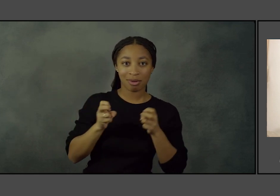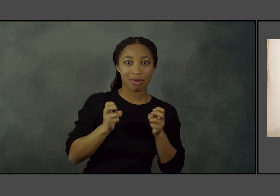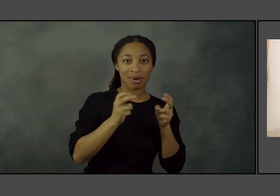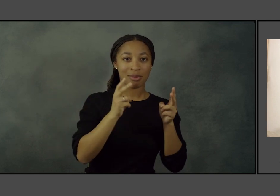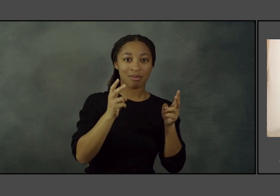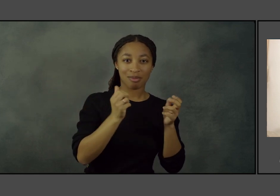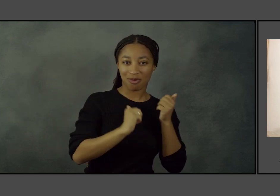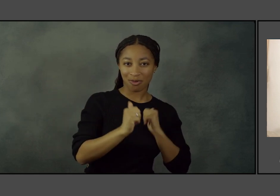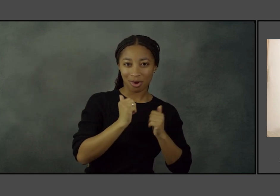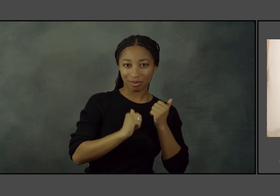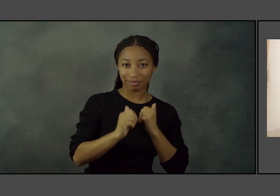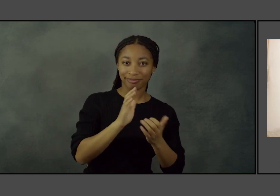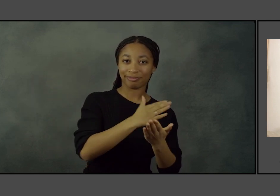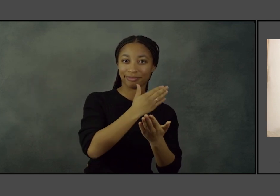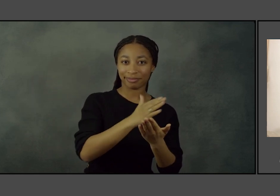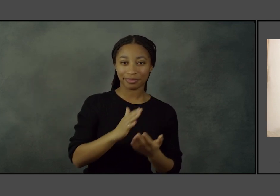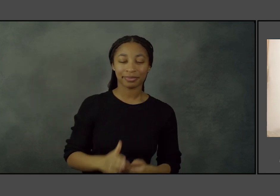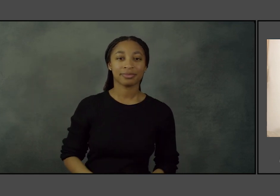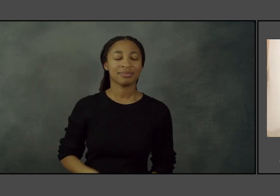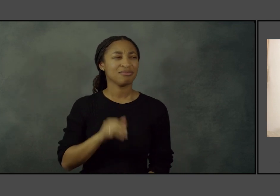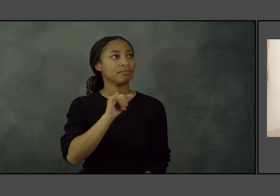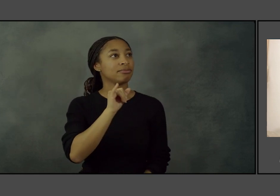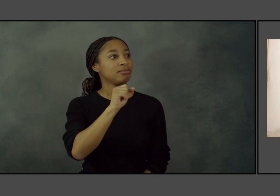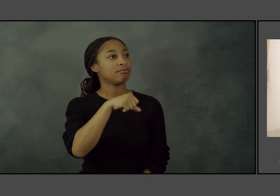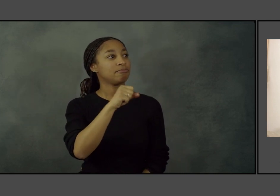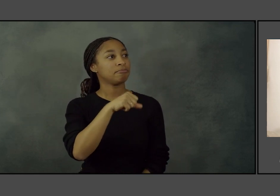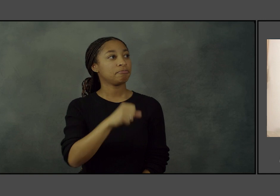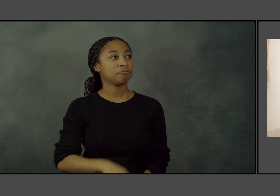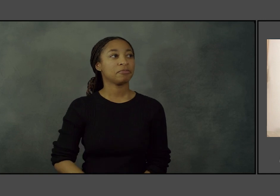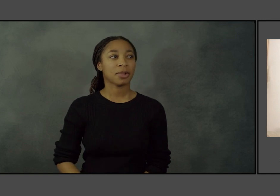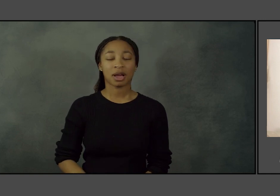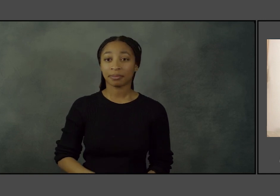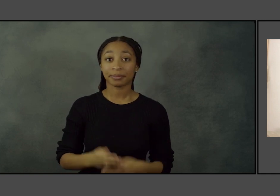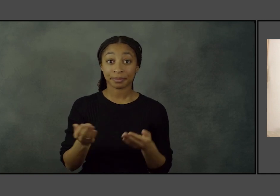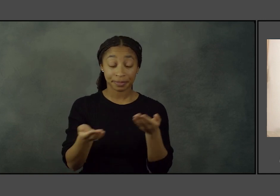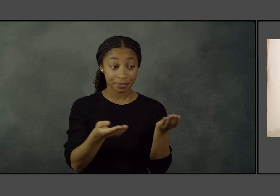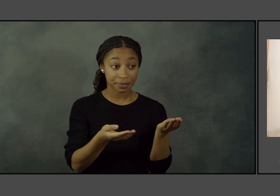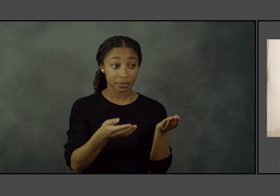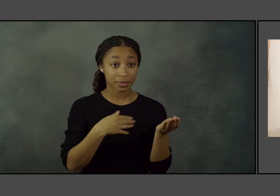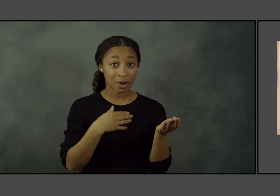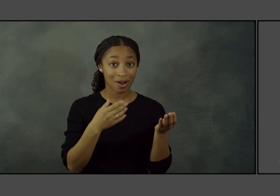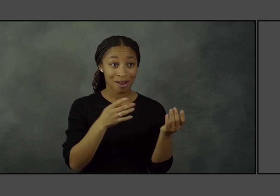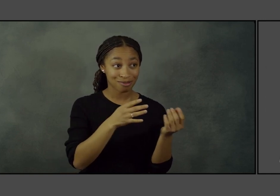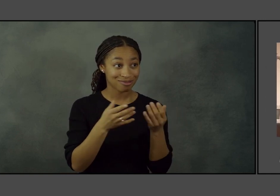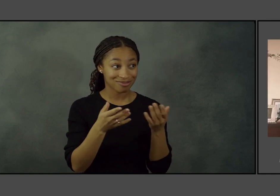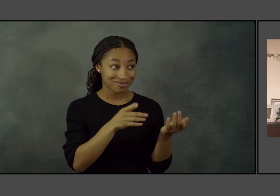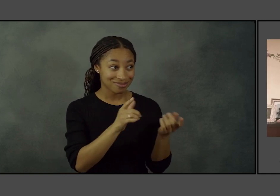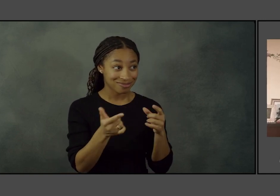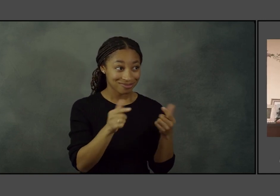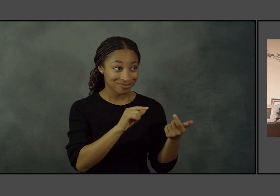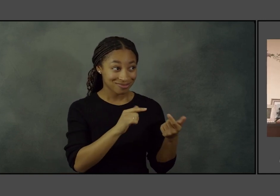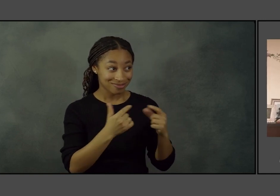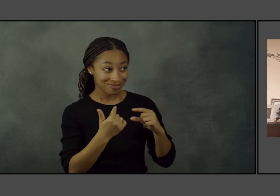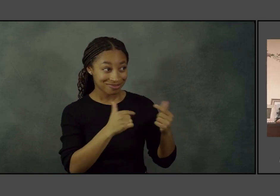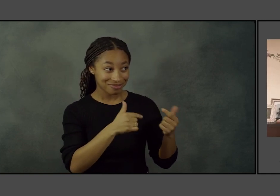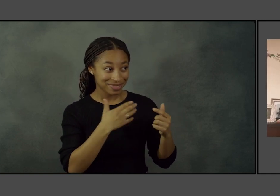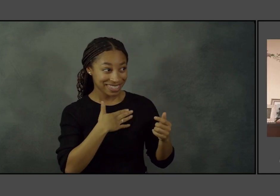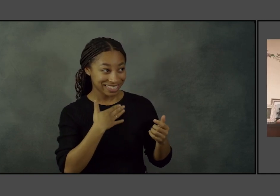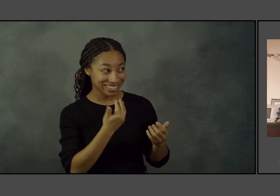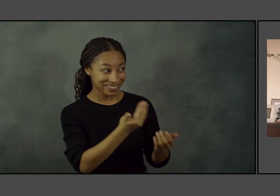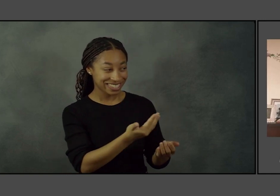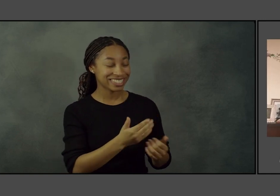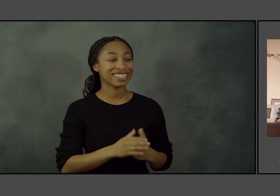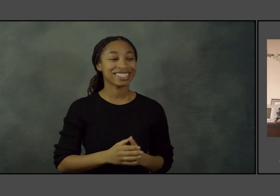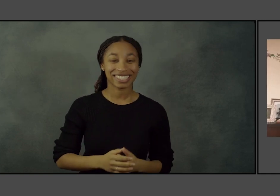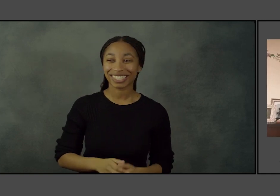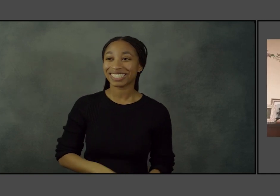Well, Yeah, and also I let's think, like, you know, go please. ahead. No, Well, I was please, just going to please, please. say yeah, the freedom part of